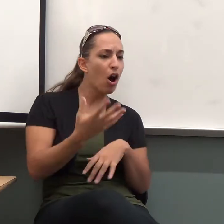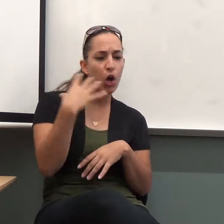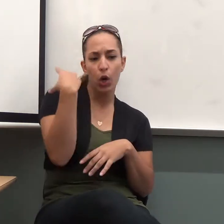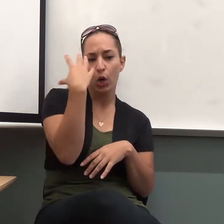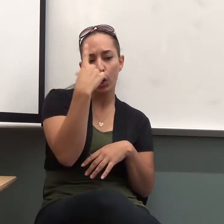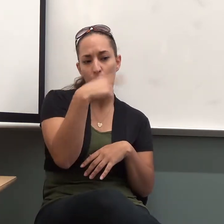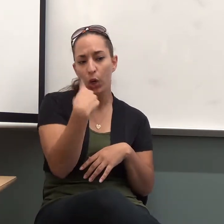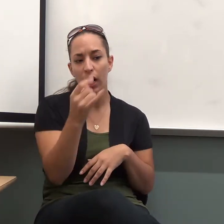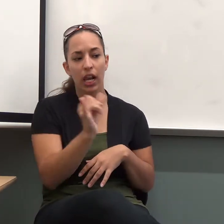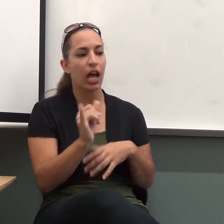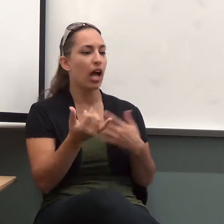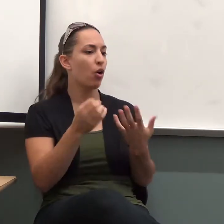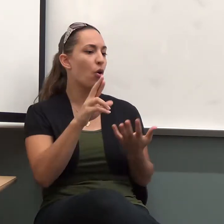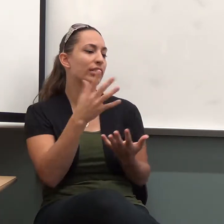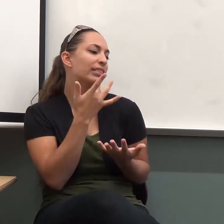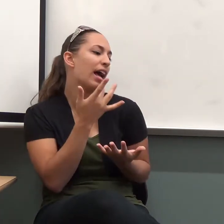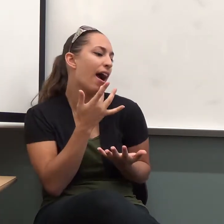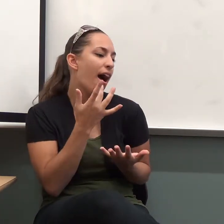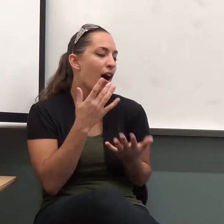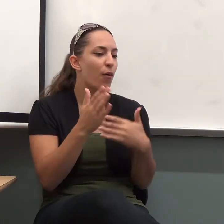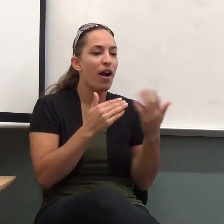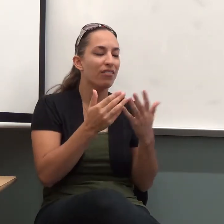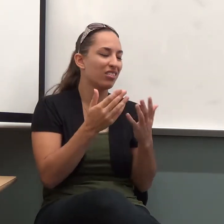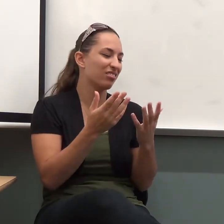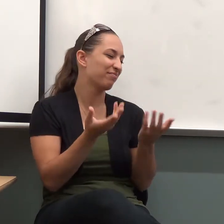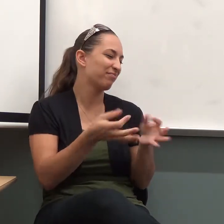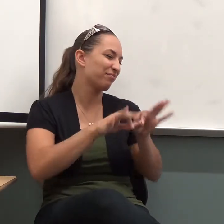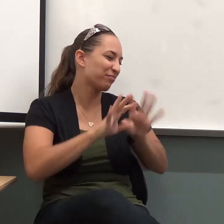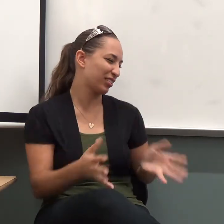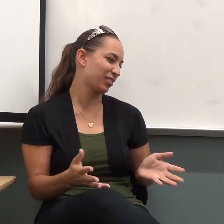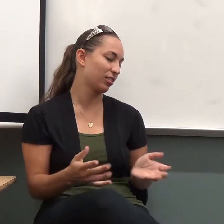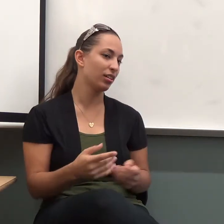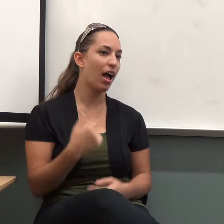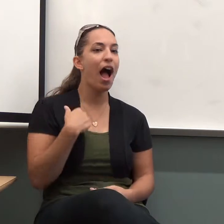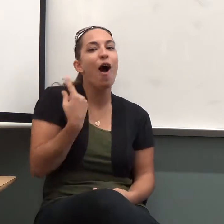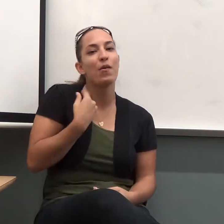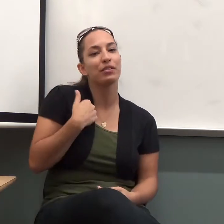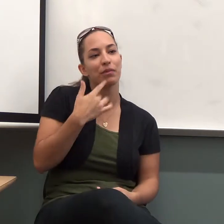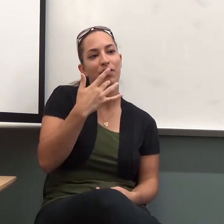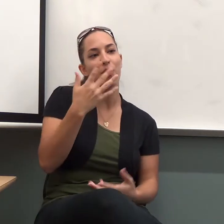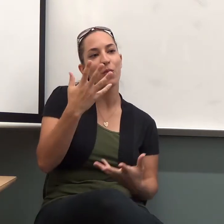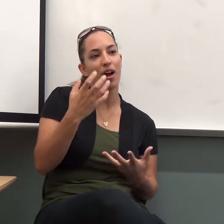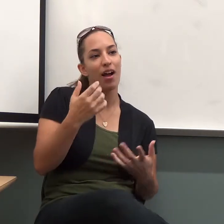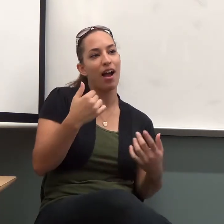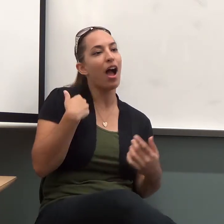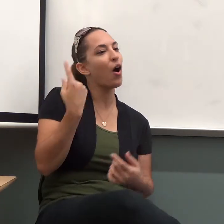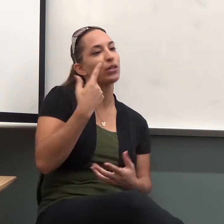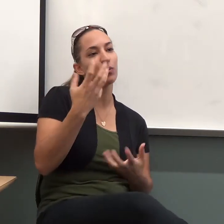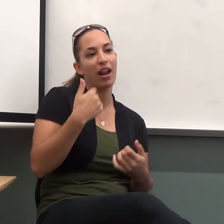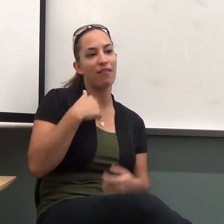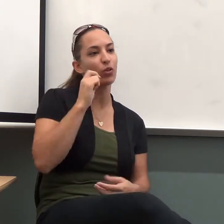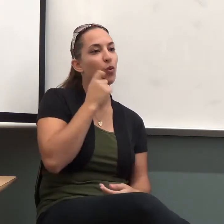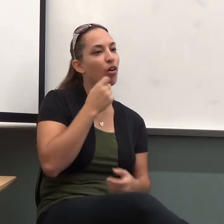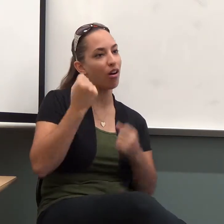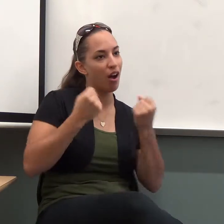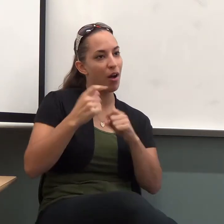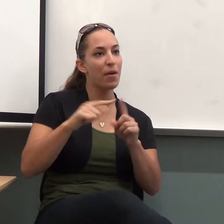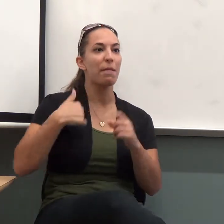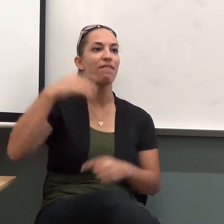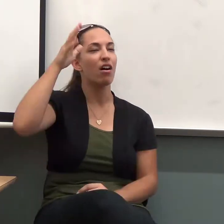stuff. It shouldn't matter. Okay, because I always wanted to have the cooler car. It didn't matter what car I had, there was always a cooler car. And so I'd spend all this money